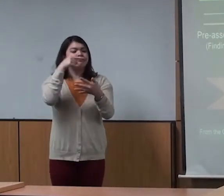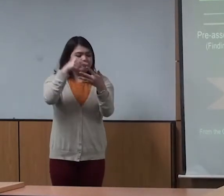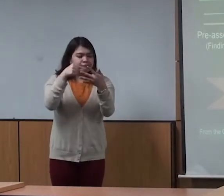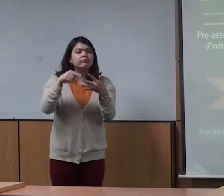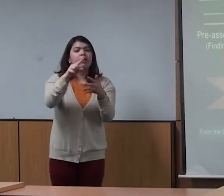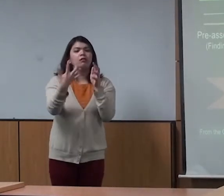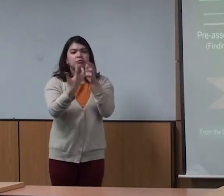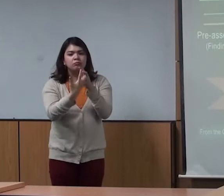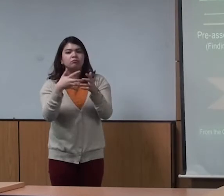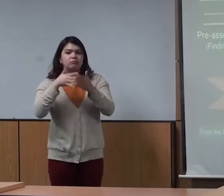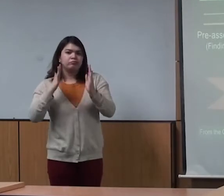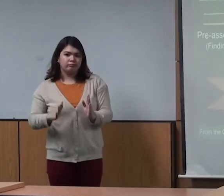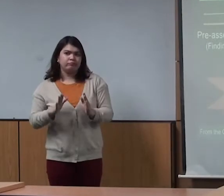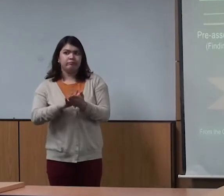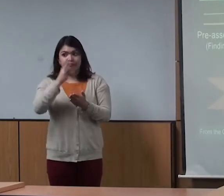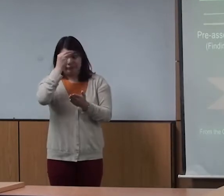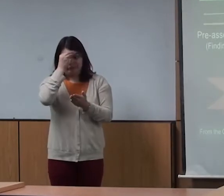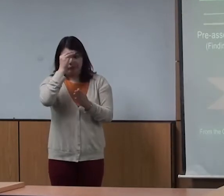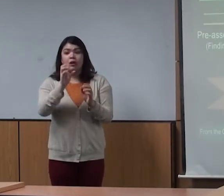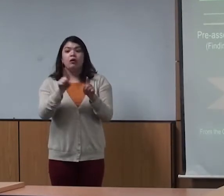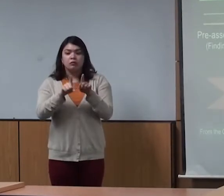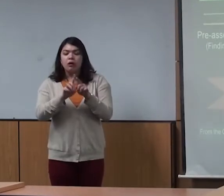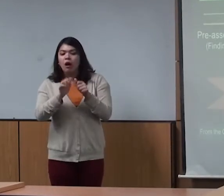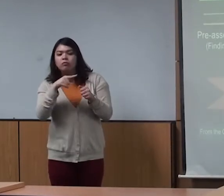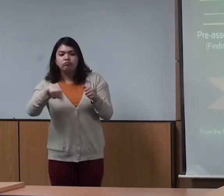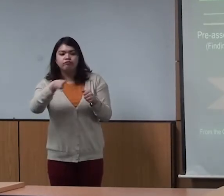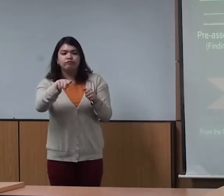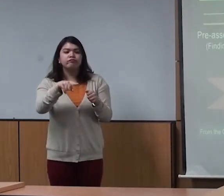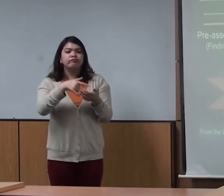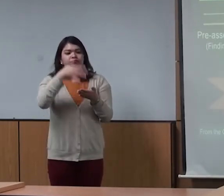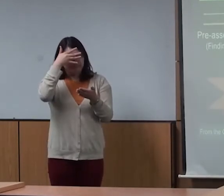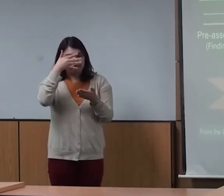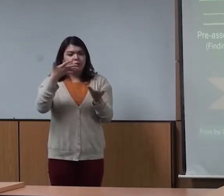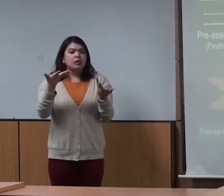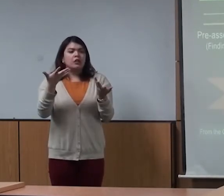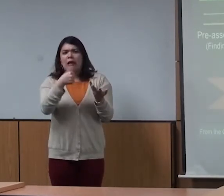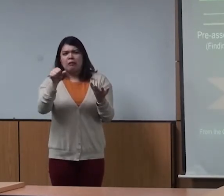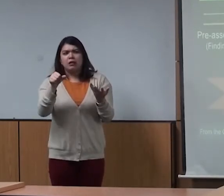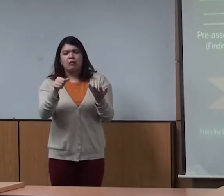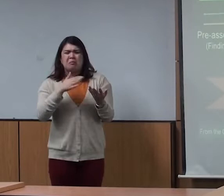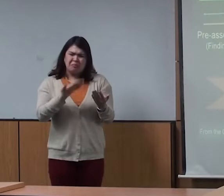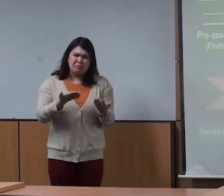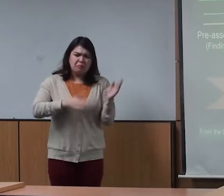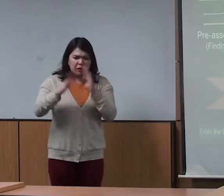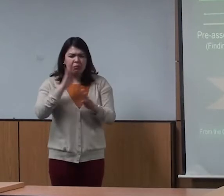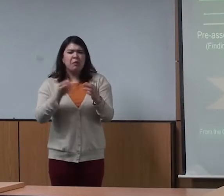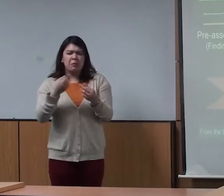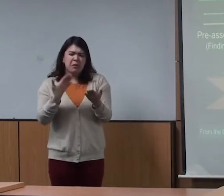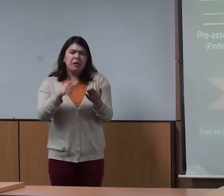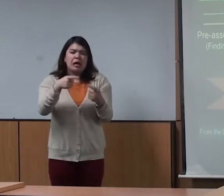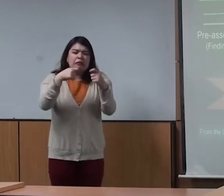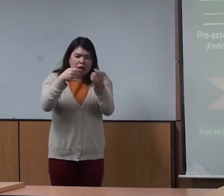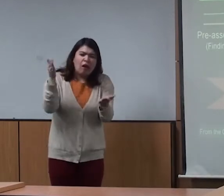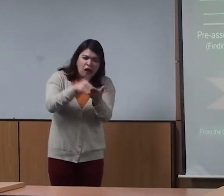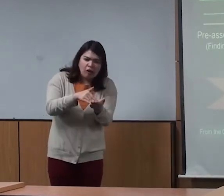on how the students learn, on what the students learn, if there are certain areas that need to be repeated,